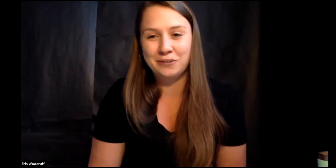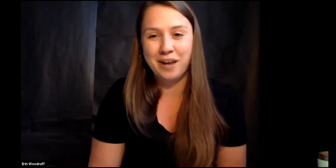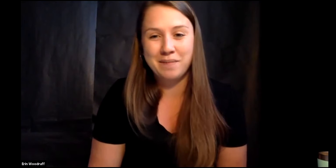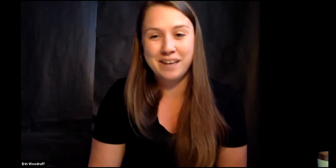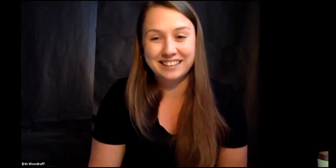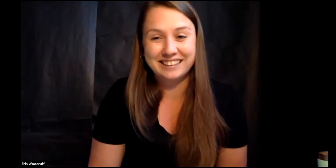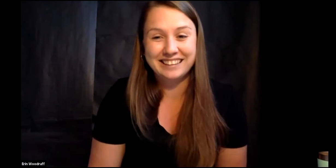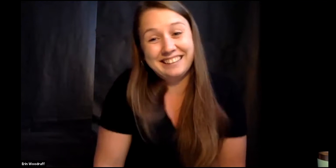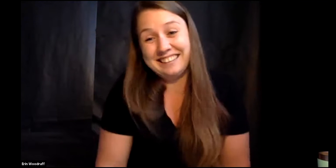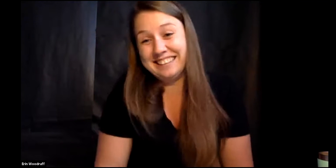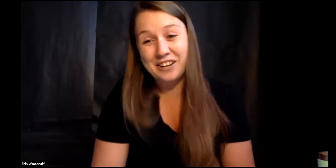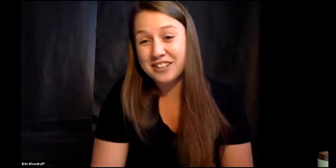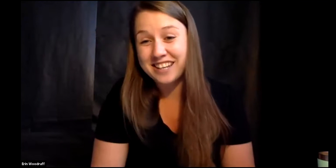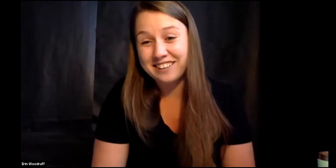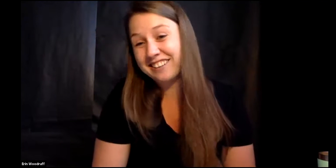I missed because I couldn't hear her.